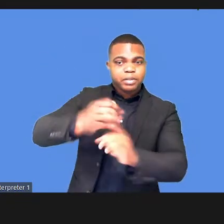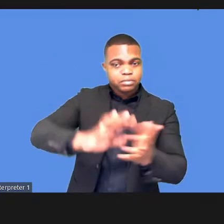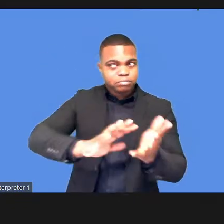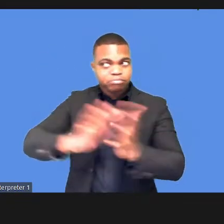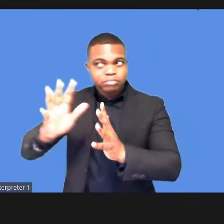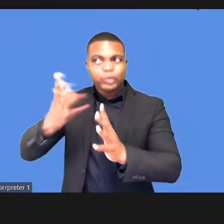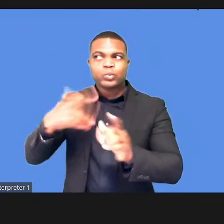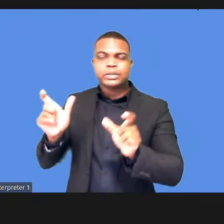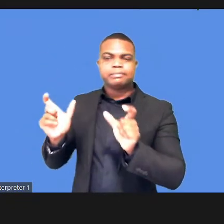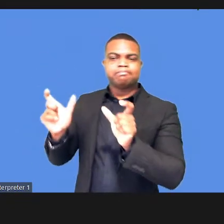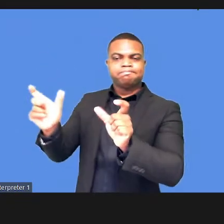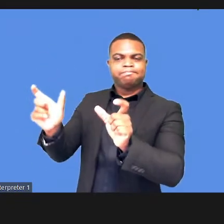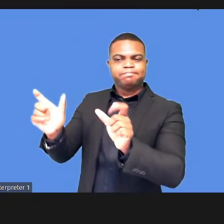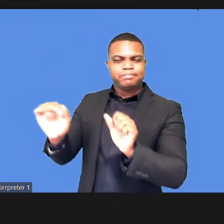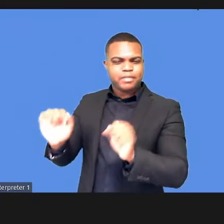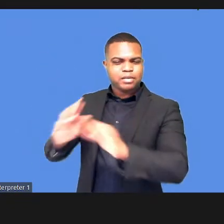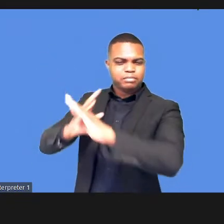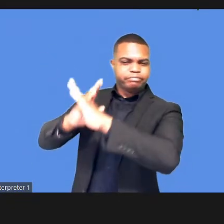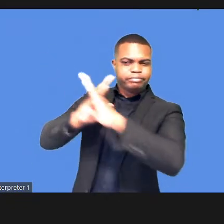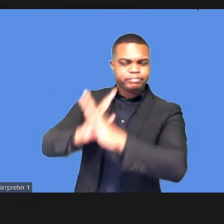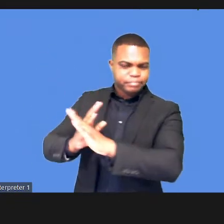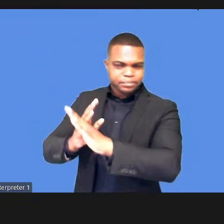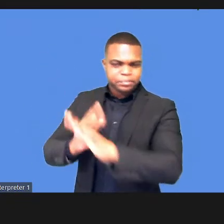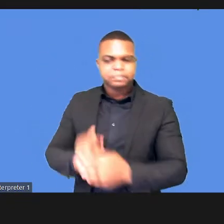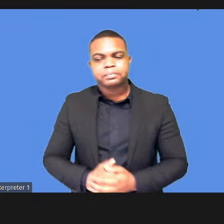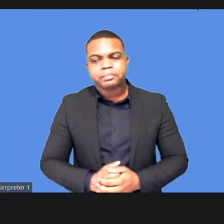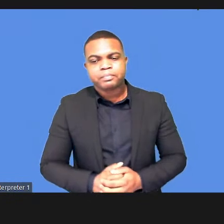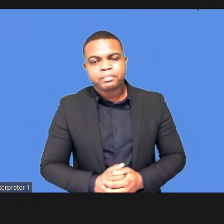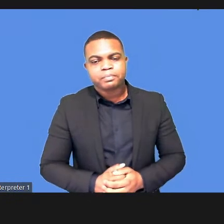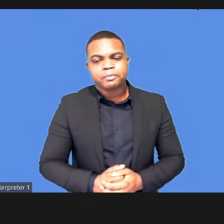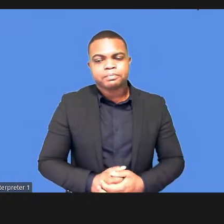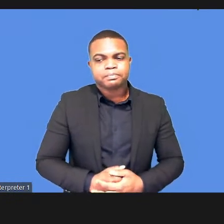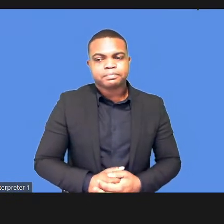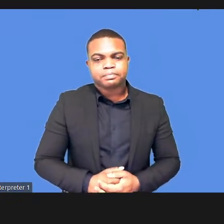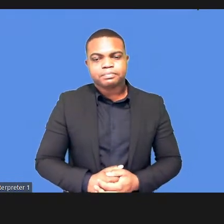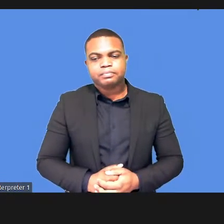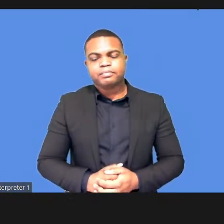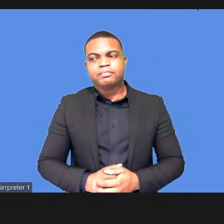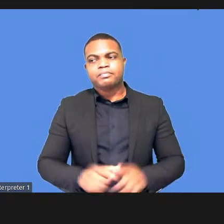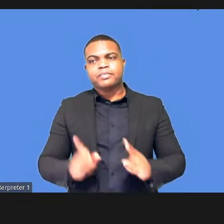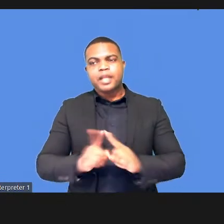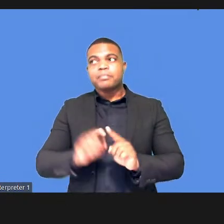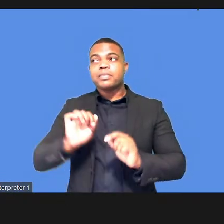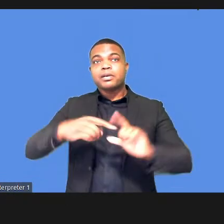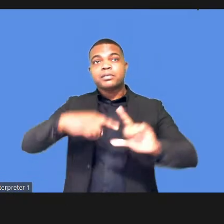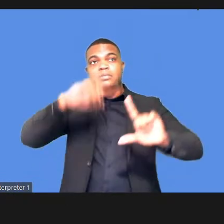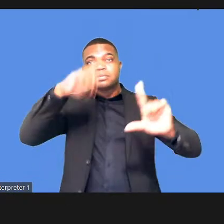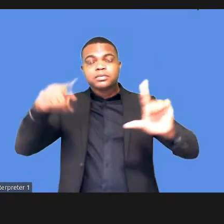economic and social growth. But to do that, countries will need